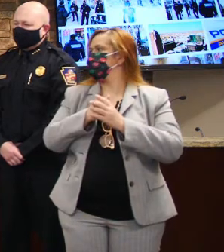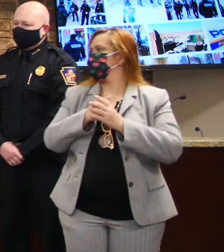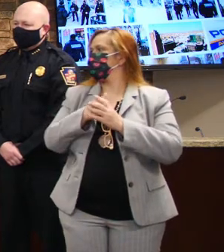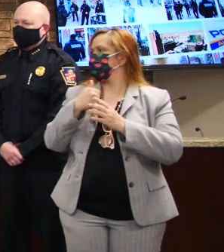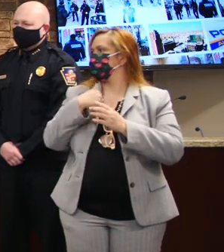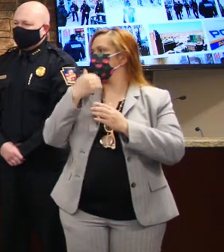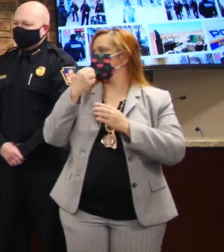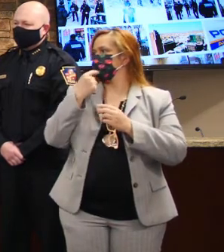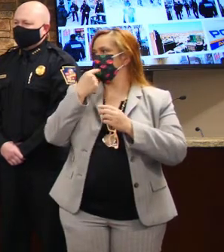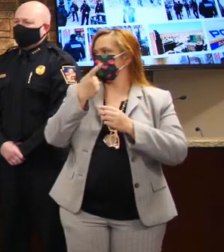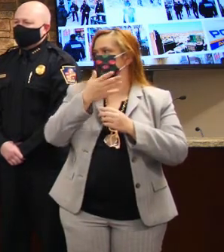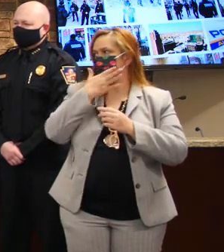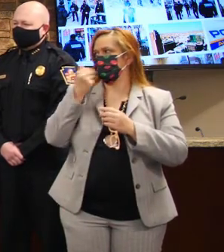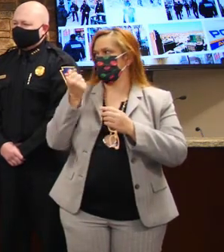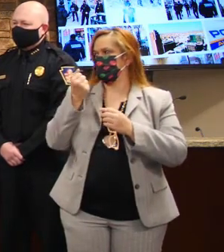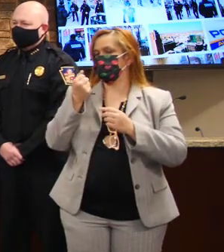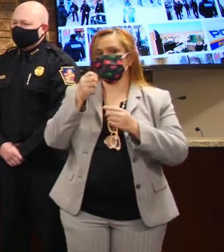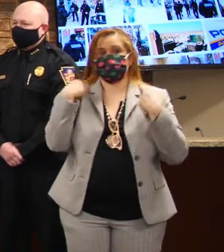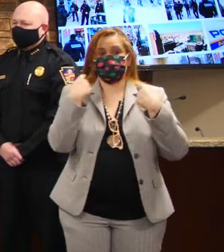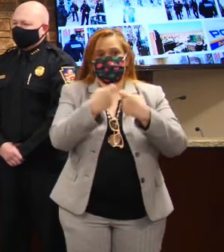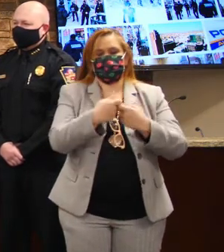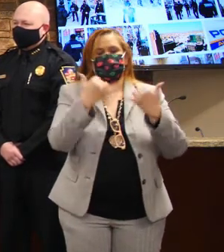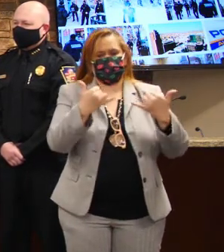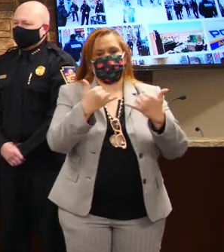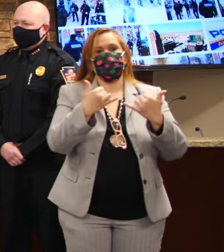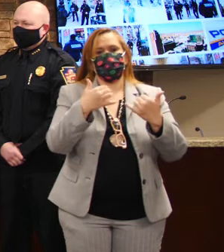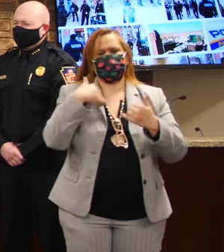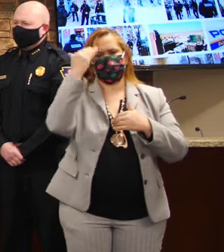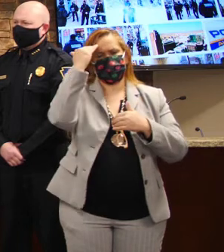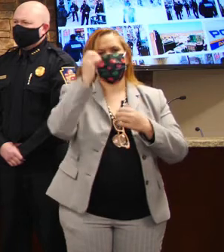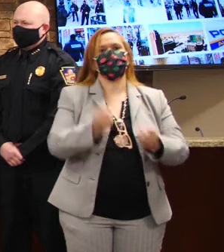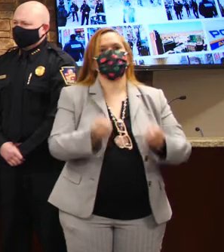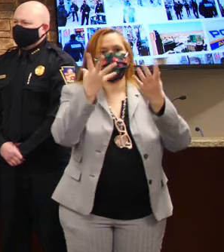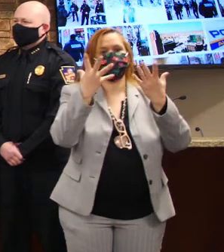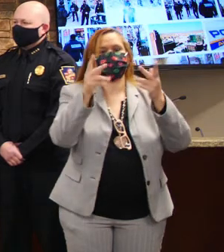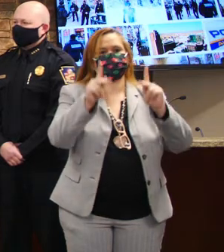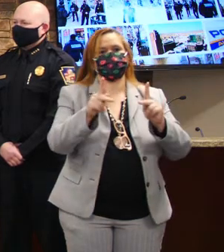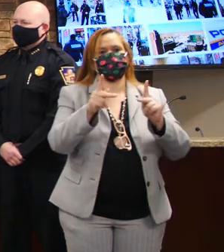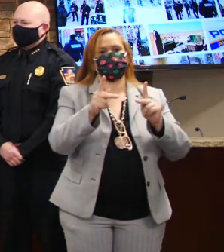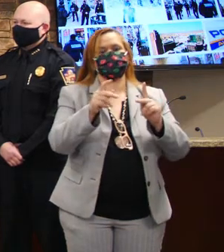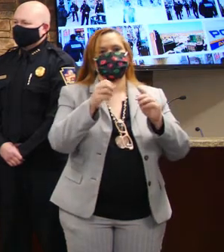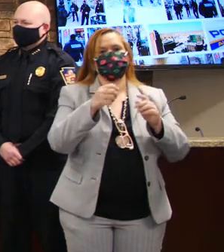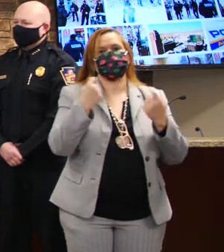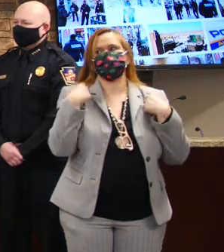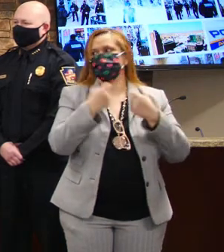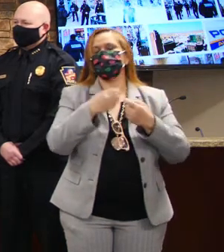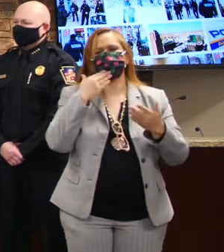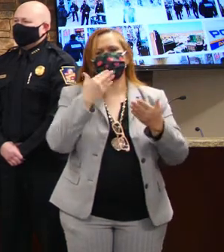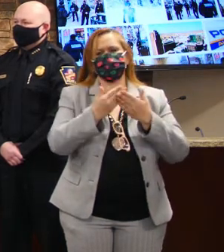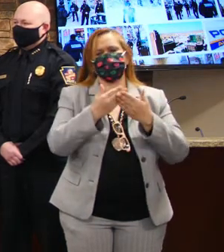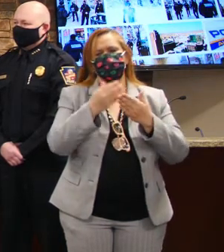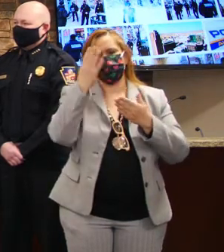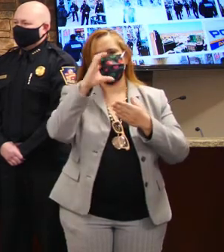I'm excited that this is being offered in Spanish, because it's well needed. It's well needed. So I thank you. Thank you for being